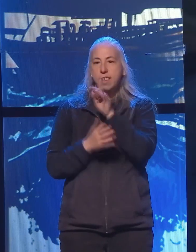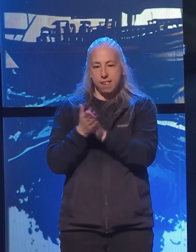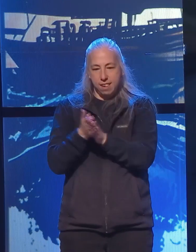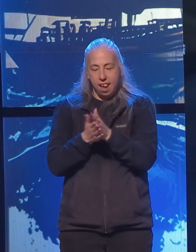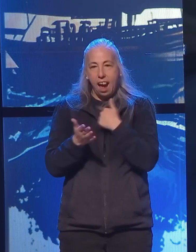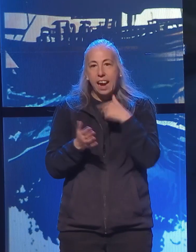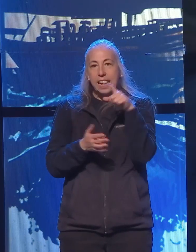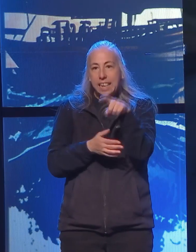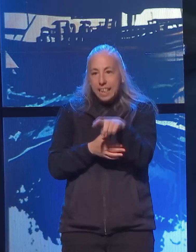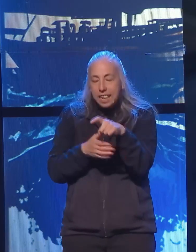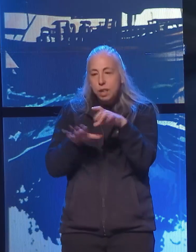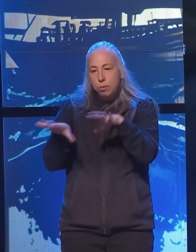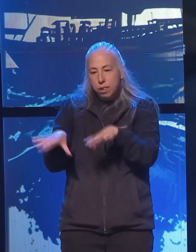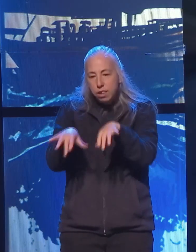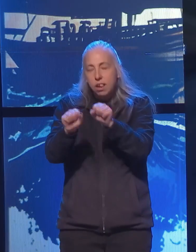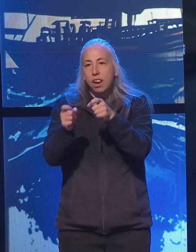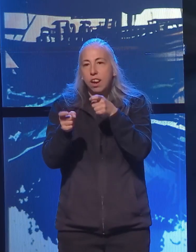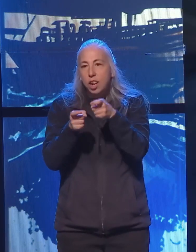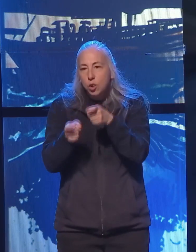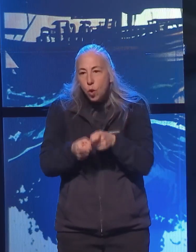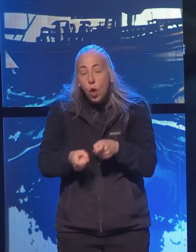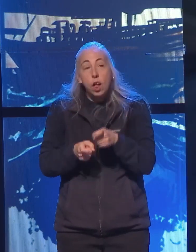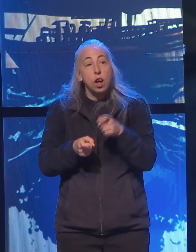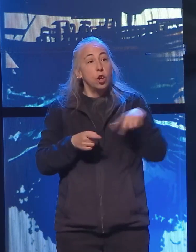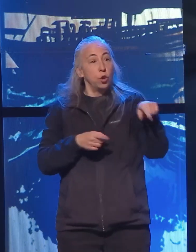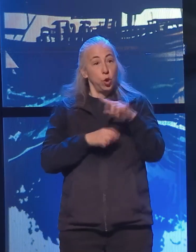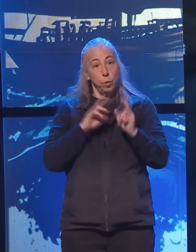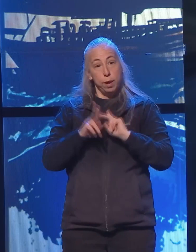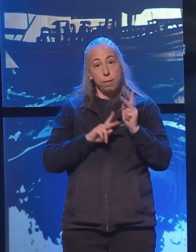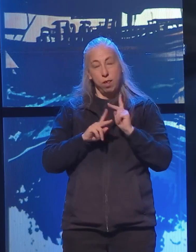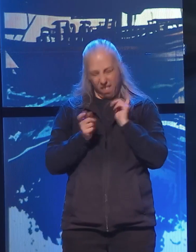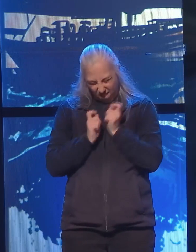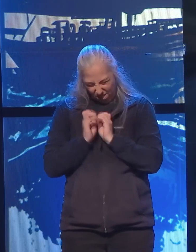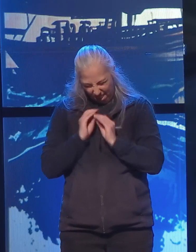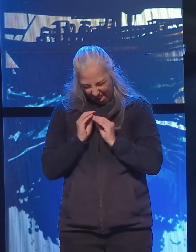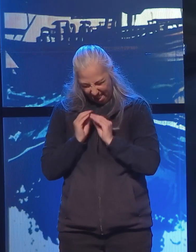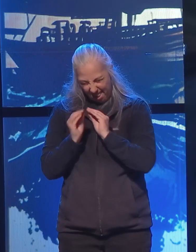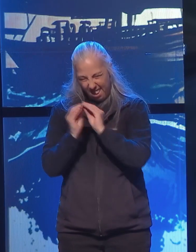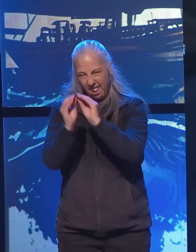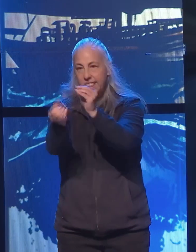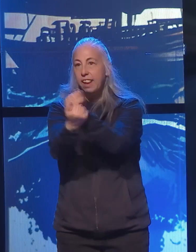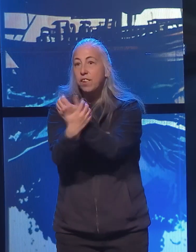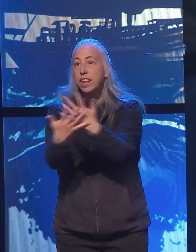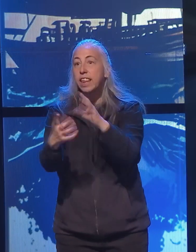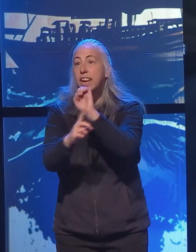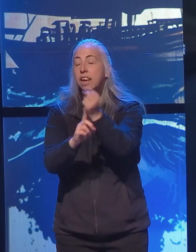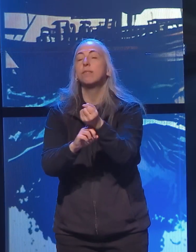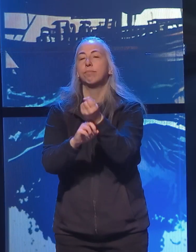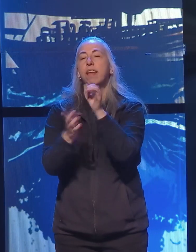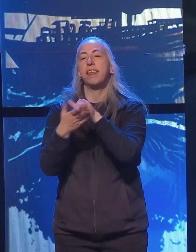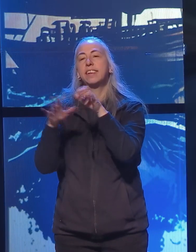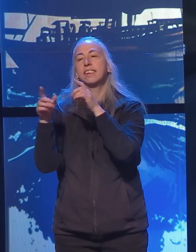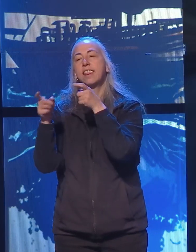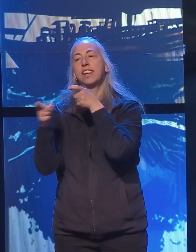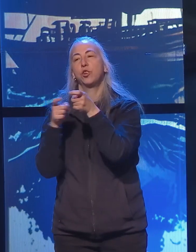control? Those of us that frantically go around fixing everything, we're the control people, right? But this is really the secret